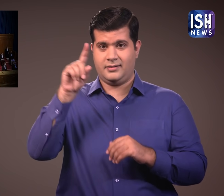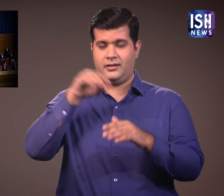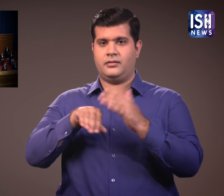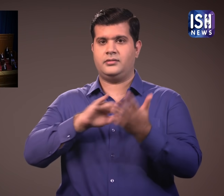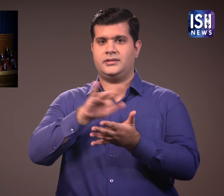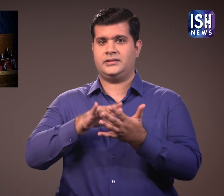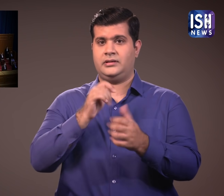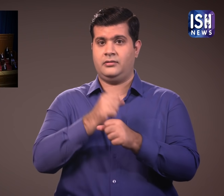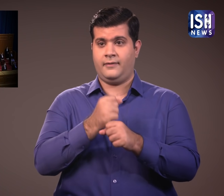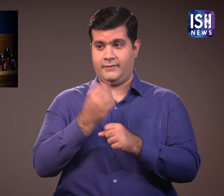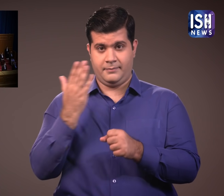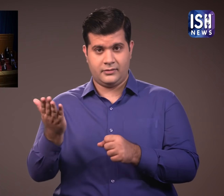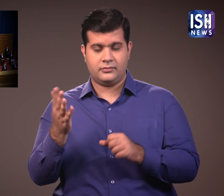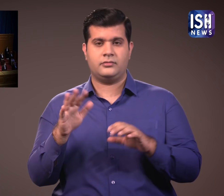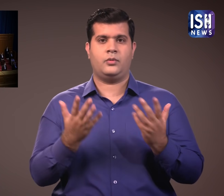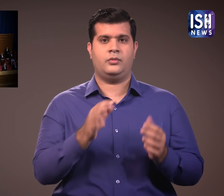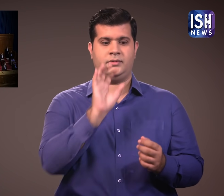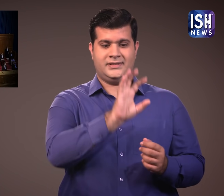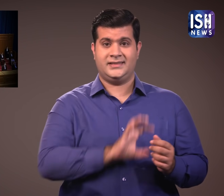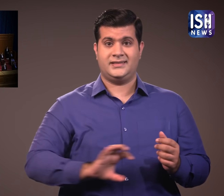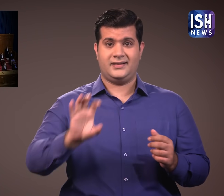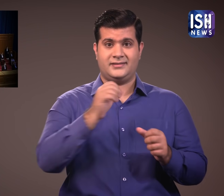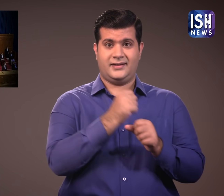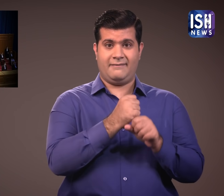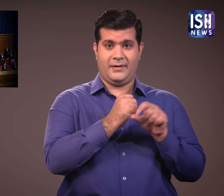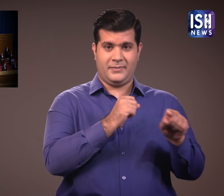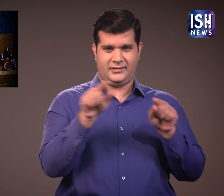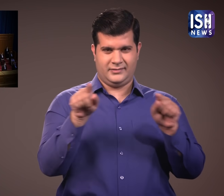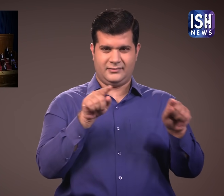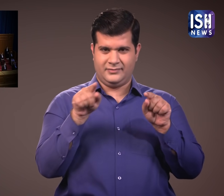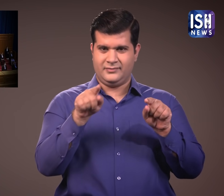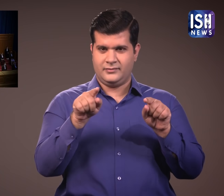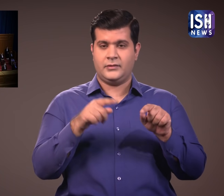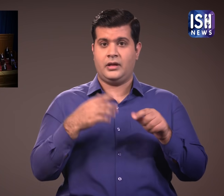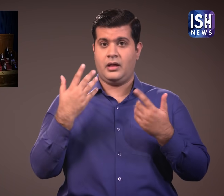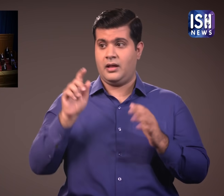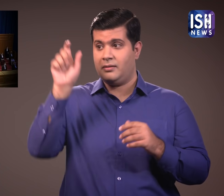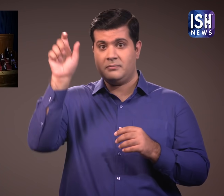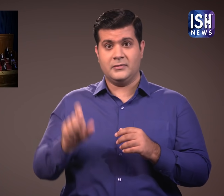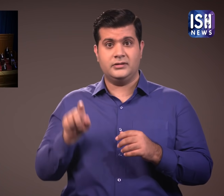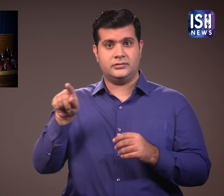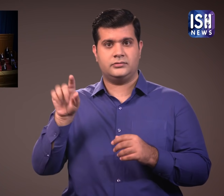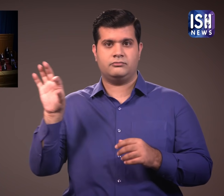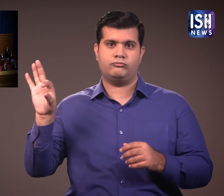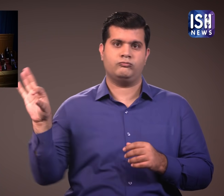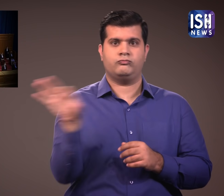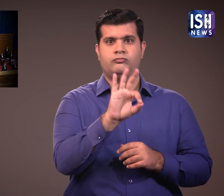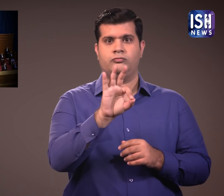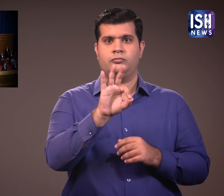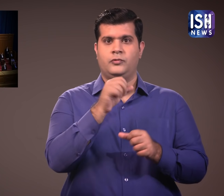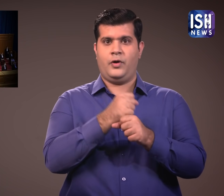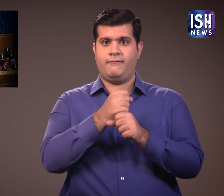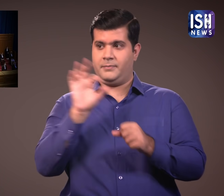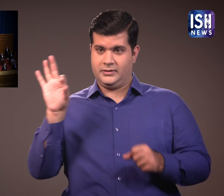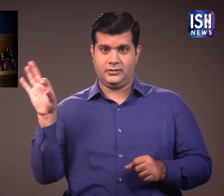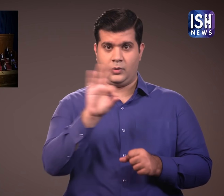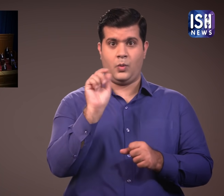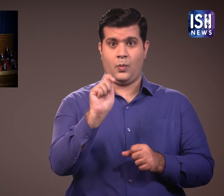An Oath of Office is a solemn promise or declaration that a person takes before he or she is appointed to a public or